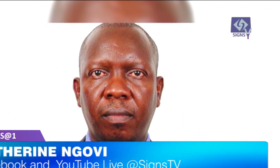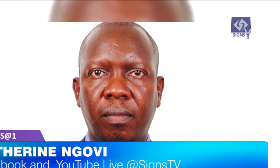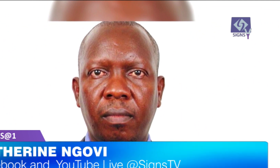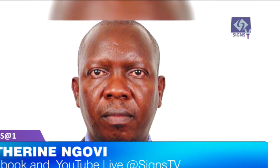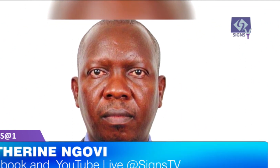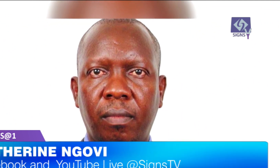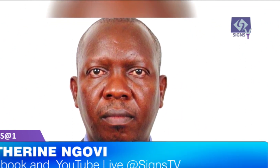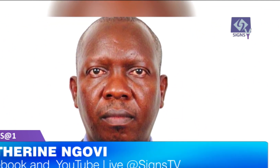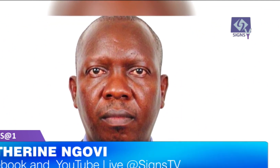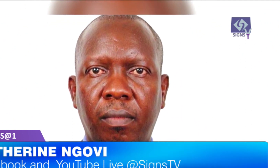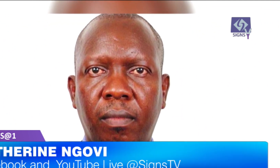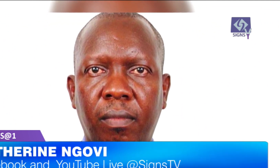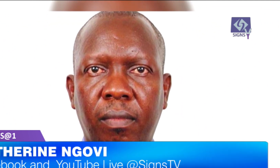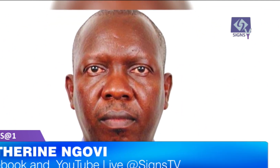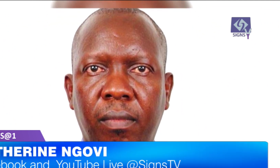platforms, including YouTube,